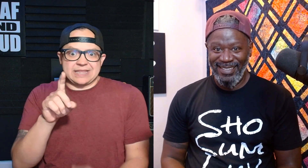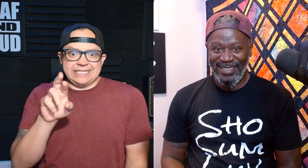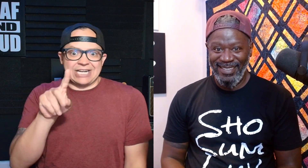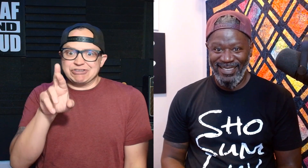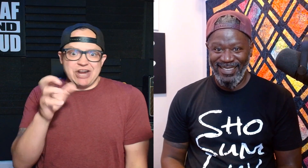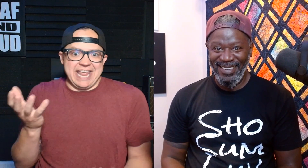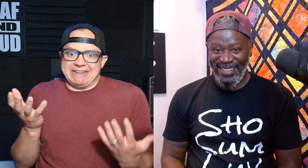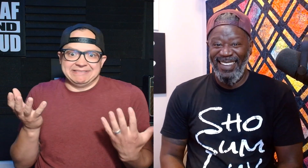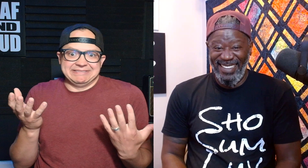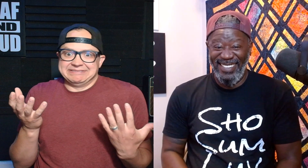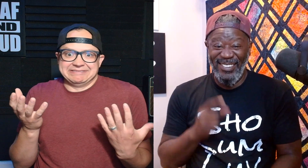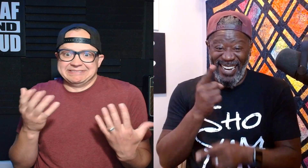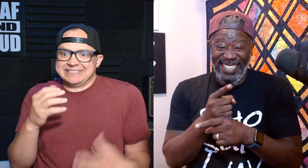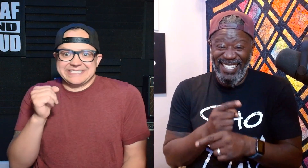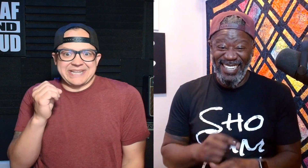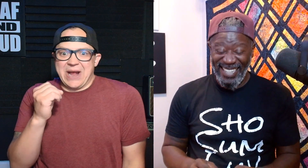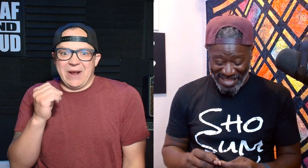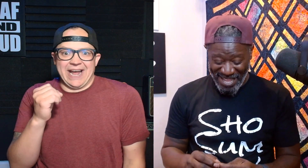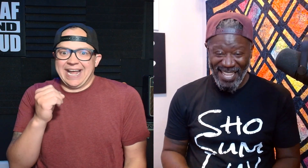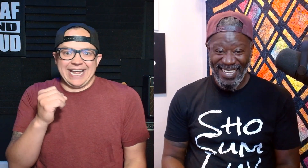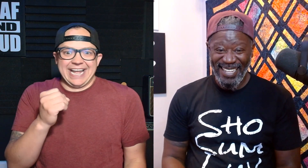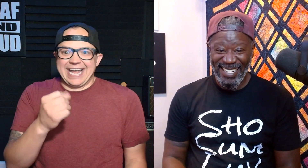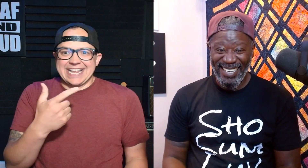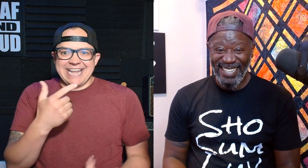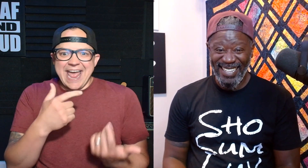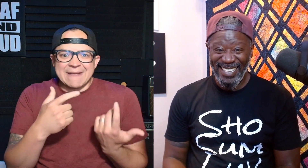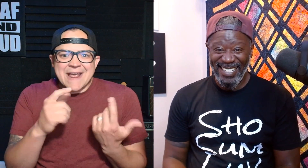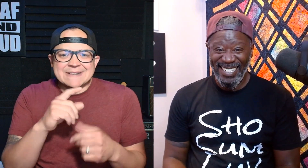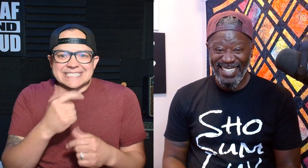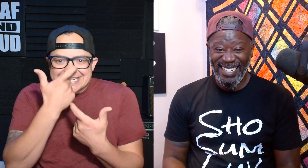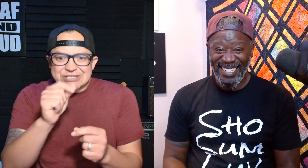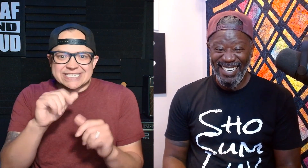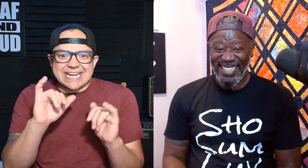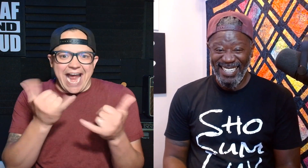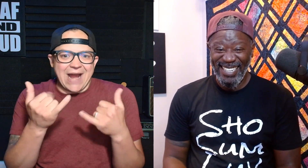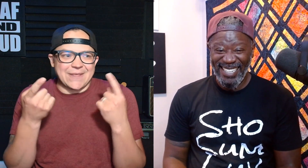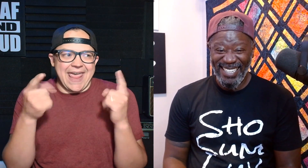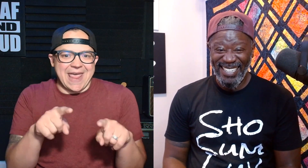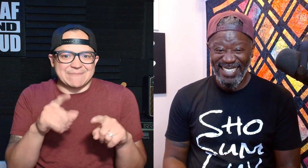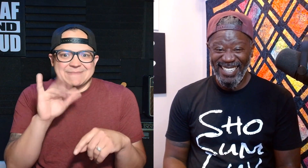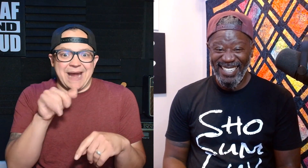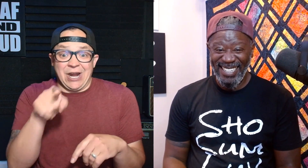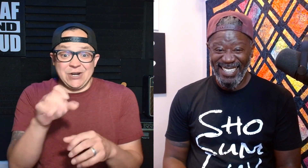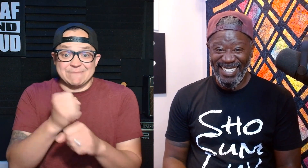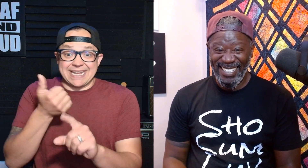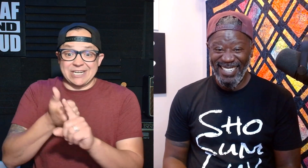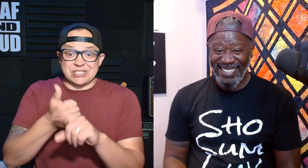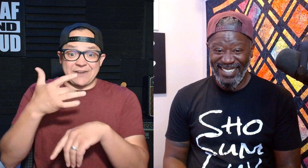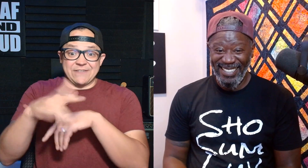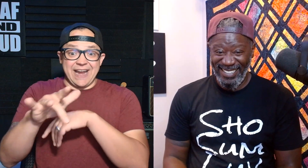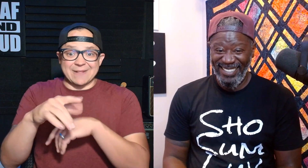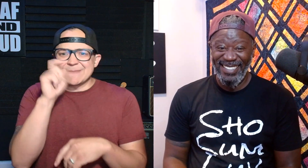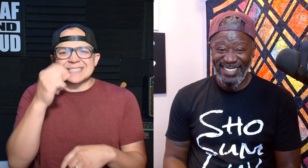works with Dr. Dre. Right. So, yeah, I mean, it's interesting how that happened by her